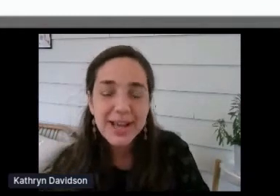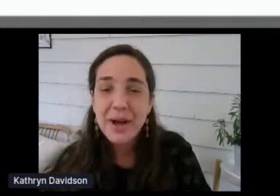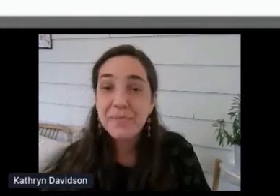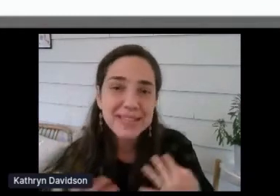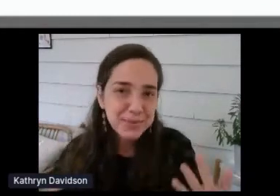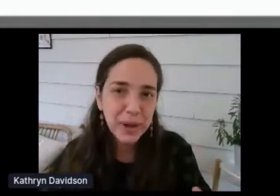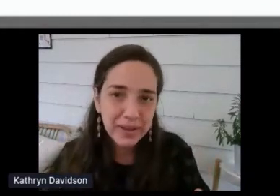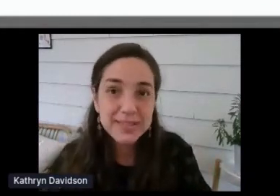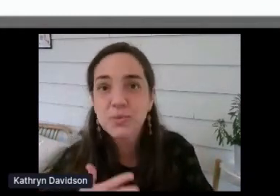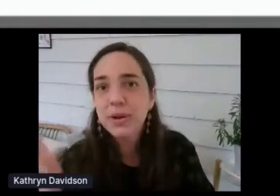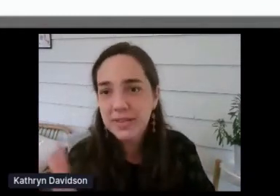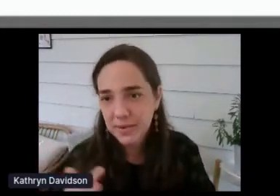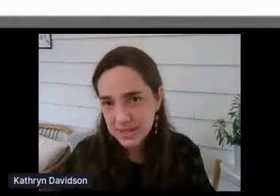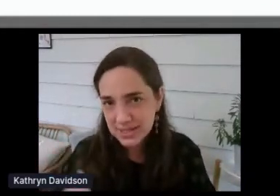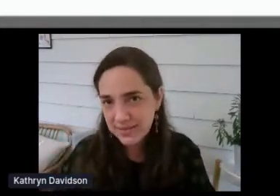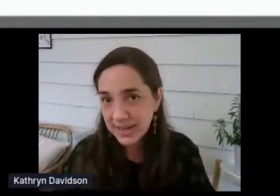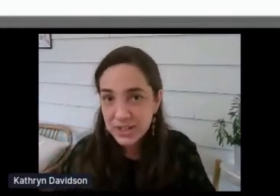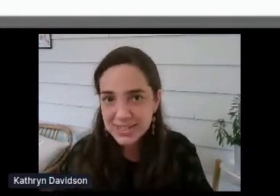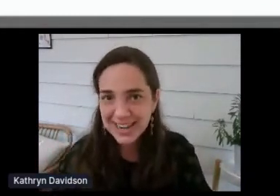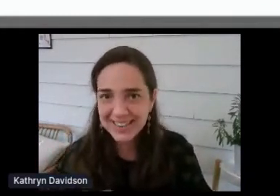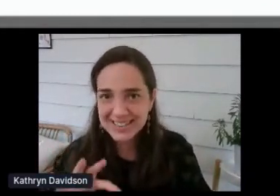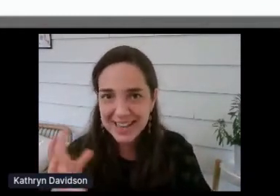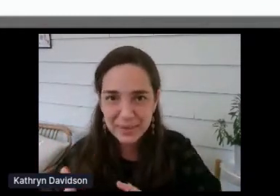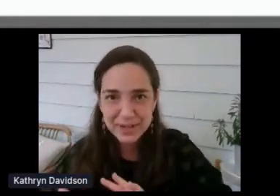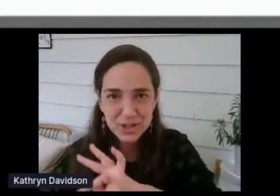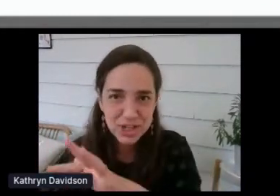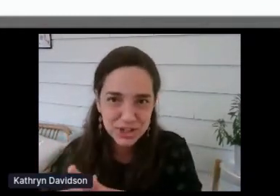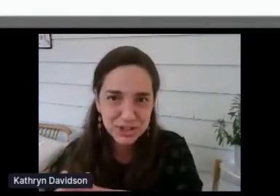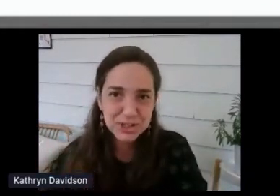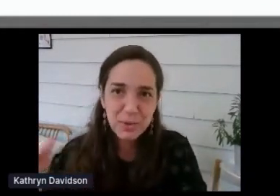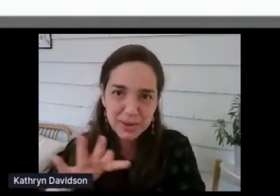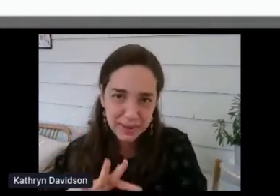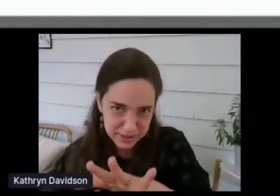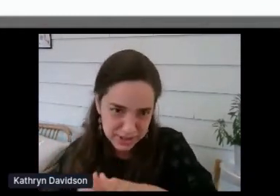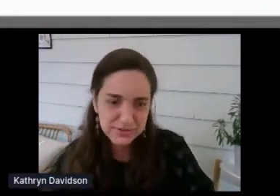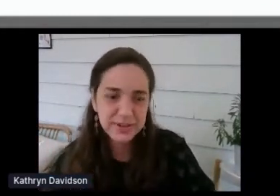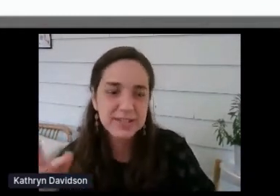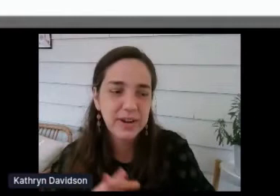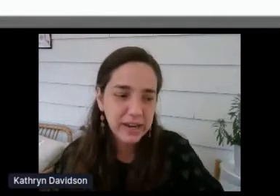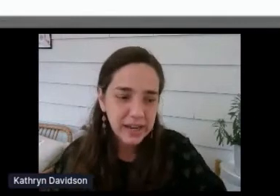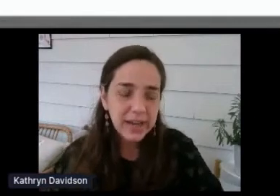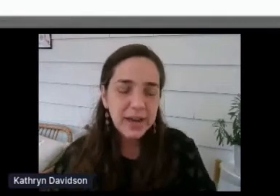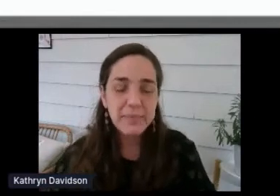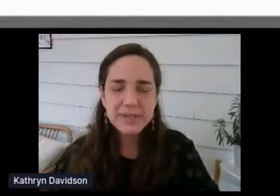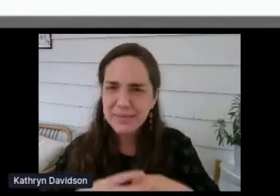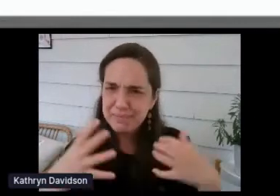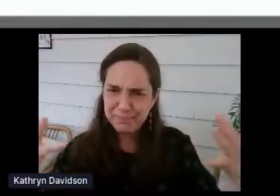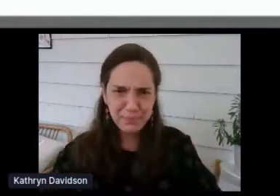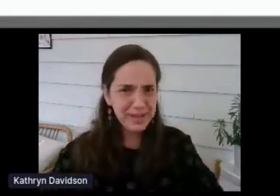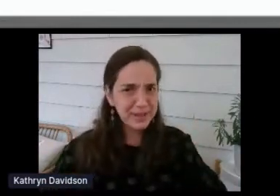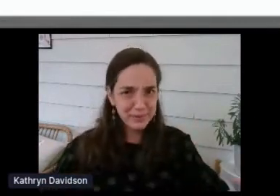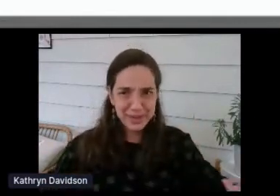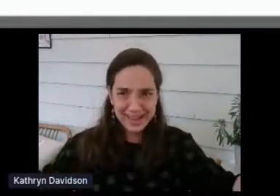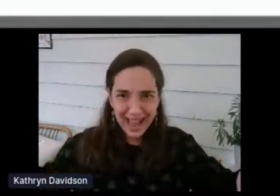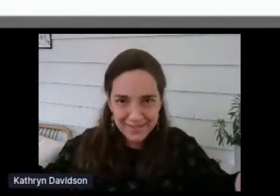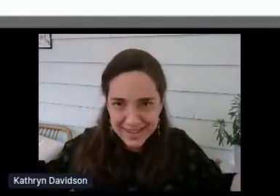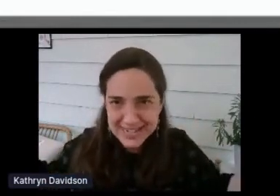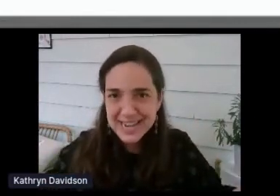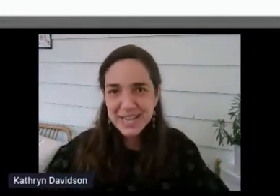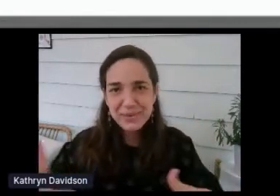representations. This is one of the questions that I find interesting at the sign language, gesture, spoken language interface, right? We